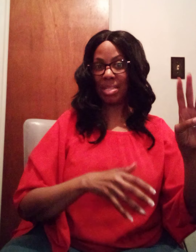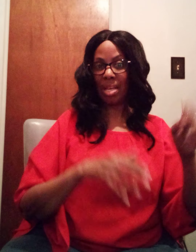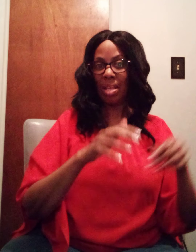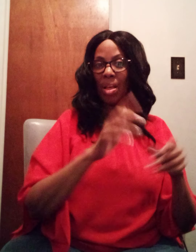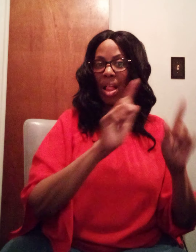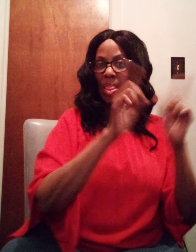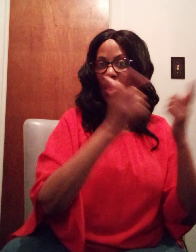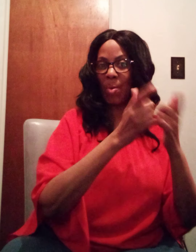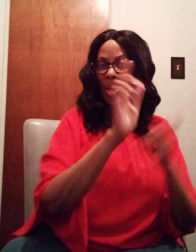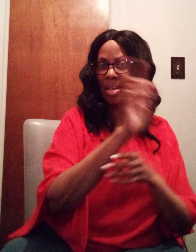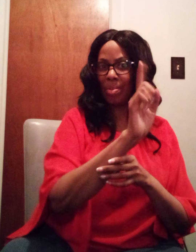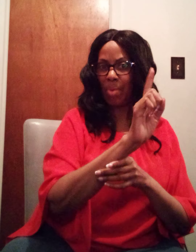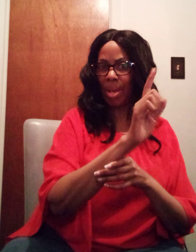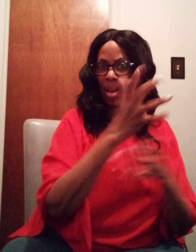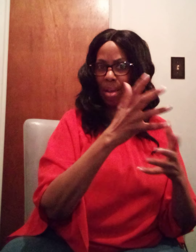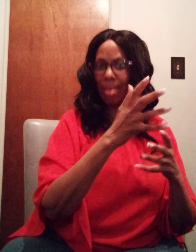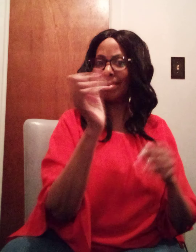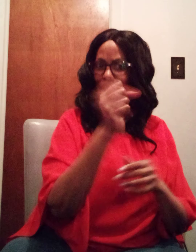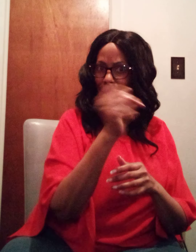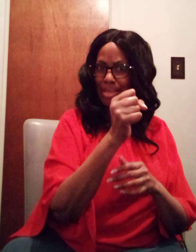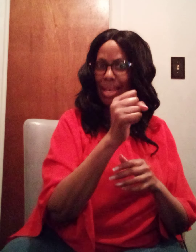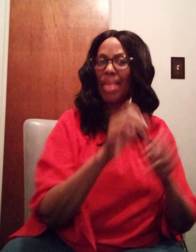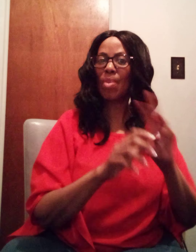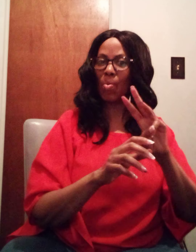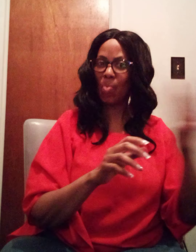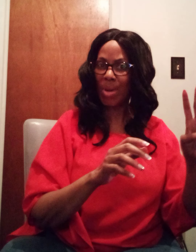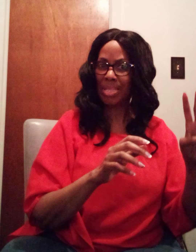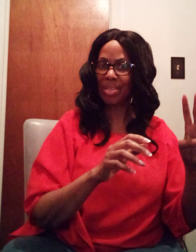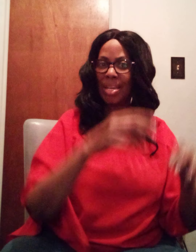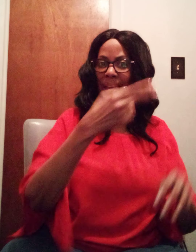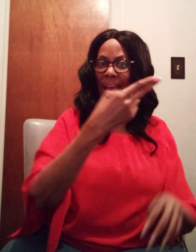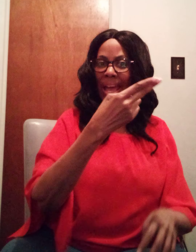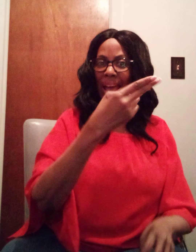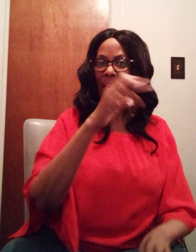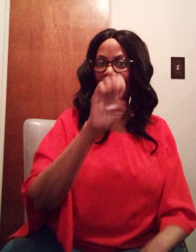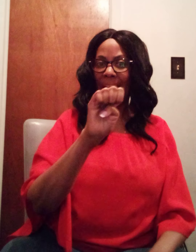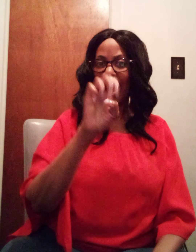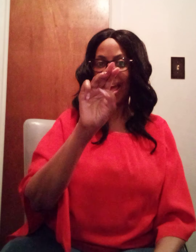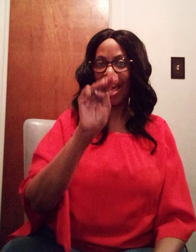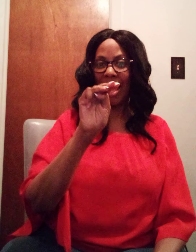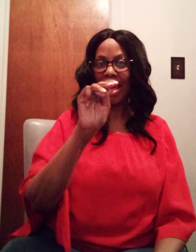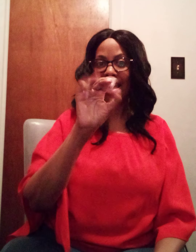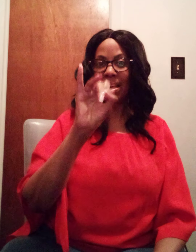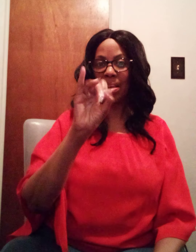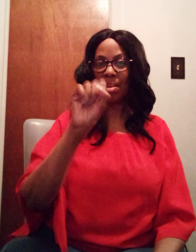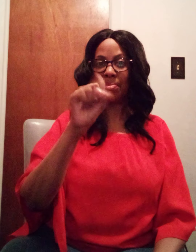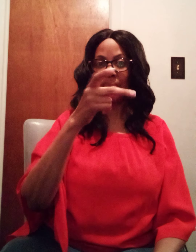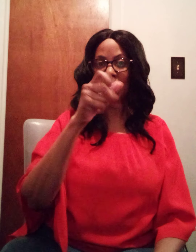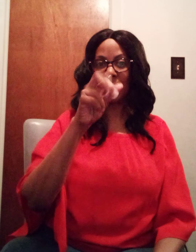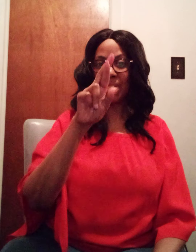Yes, in the western hemisphere. So that means that continents and countries located to the east of the Prime Meridian